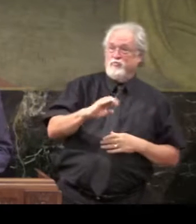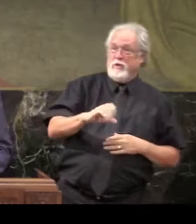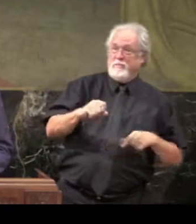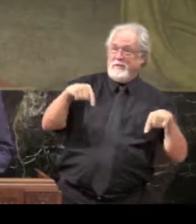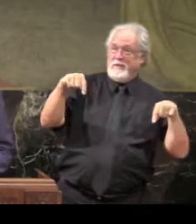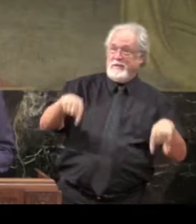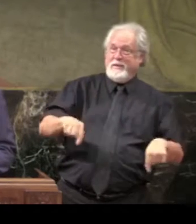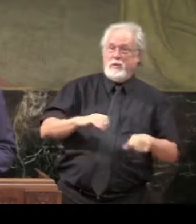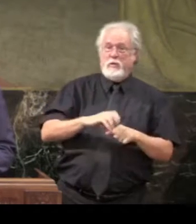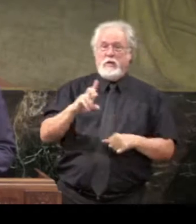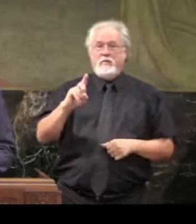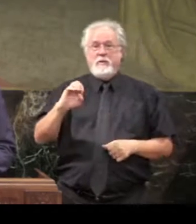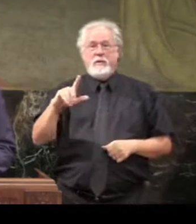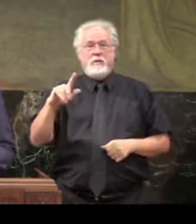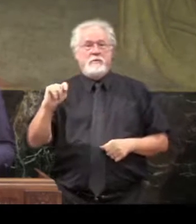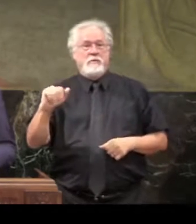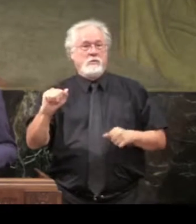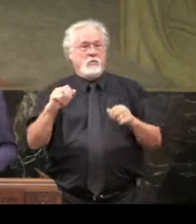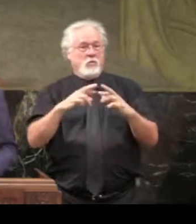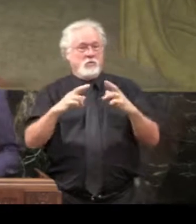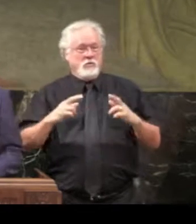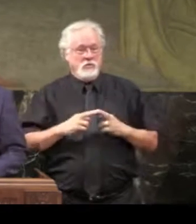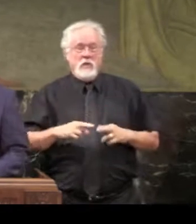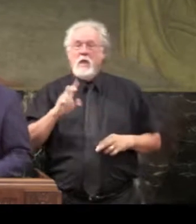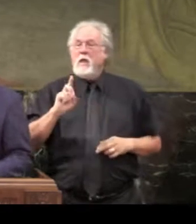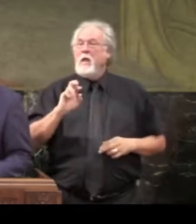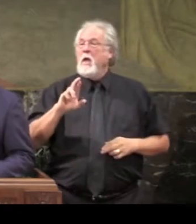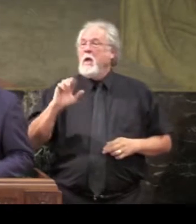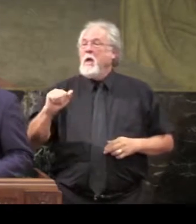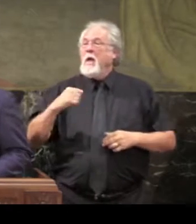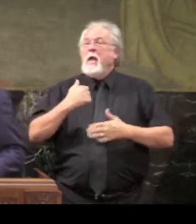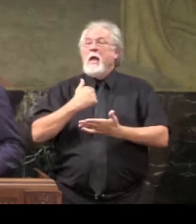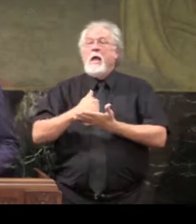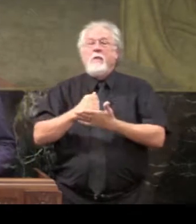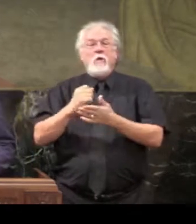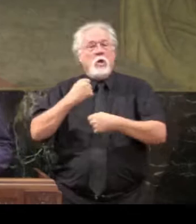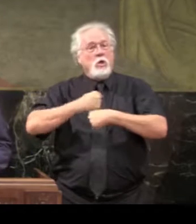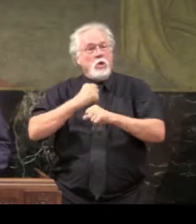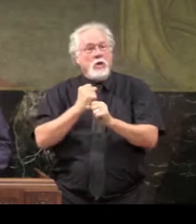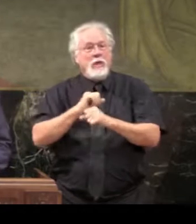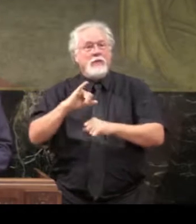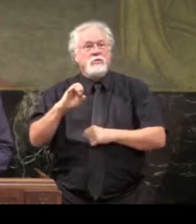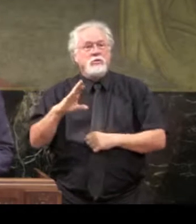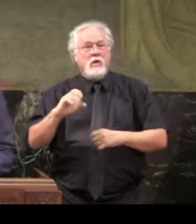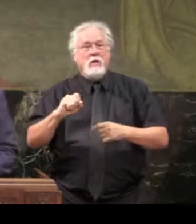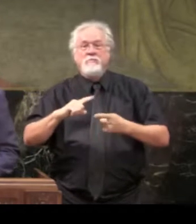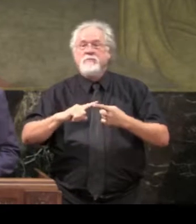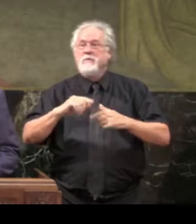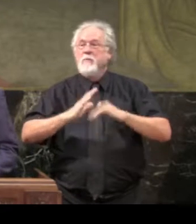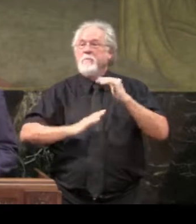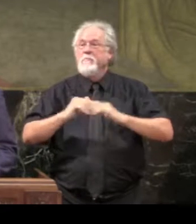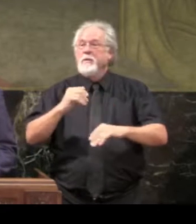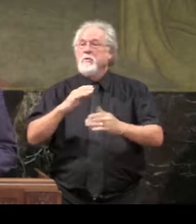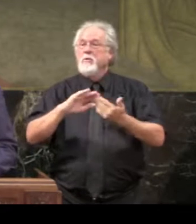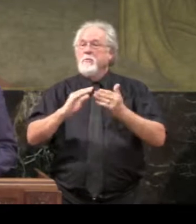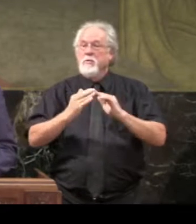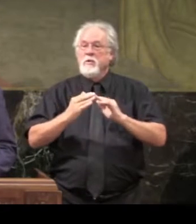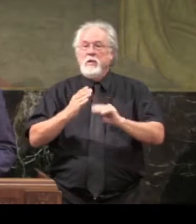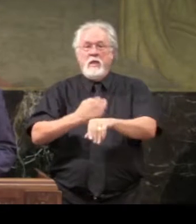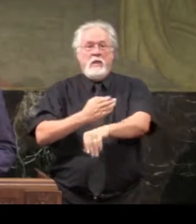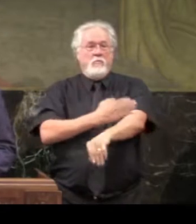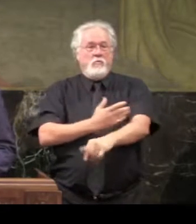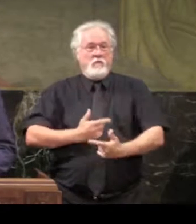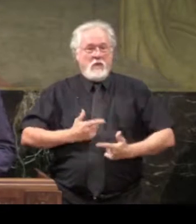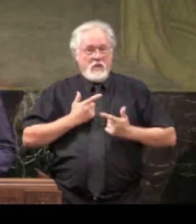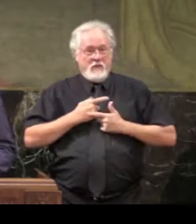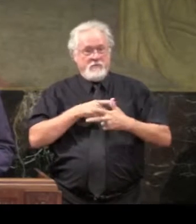here in the Delta. The DRA's mission is to help create jobs, build communities, and improve lives. These investments,